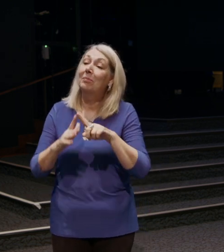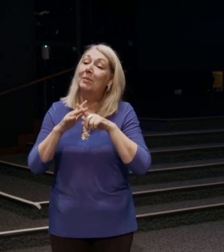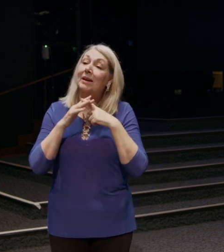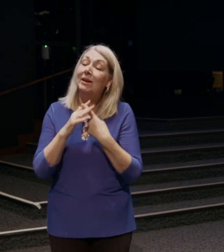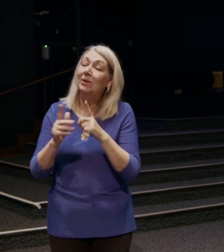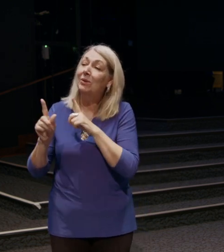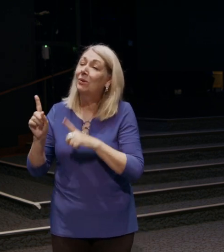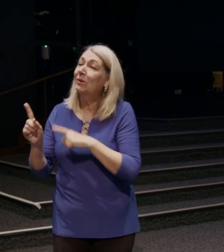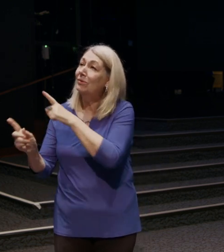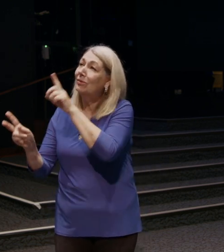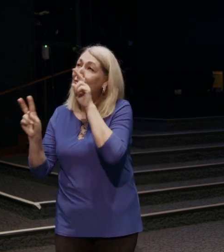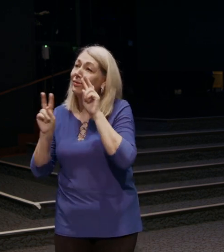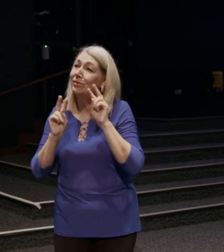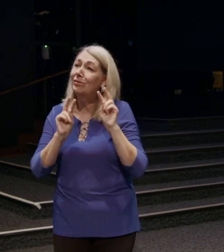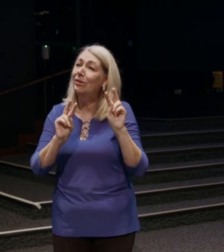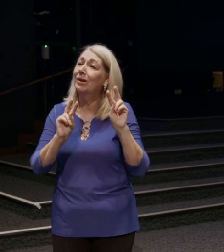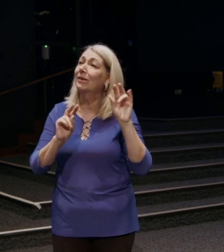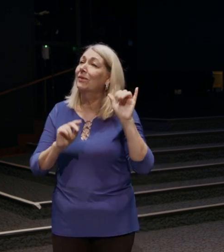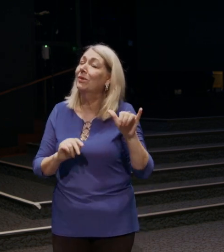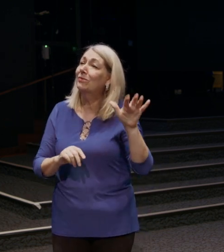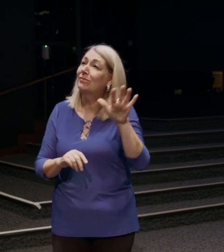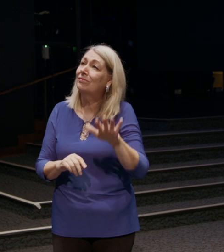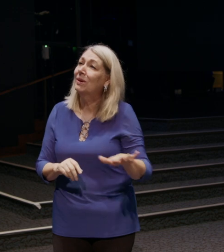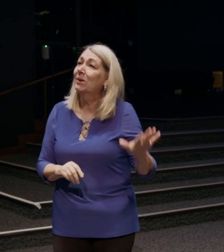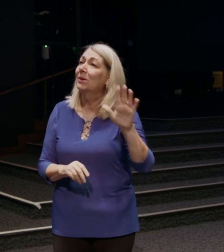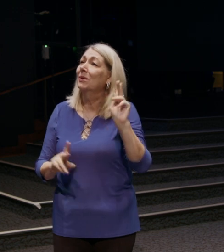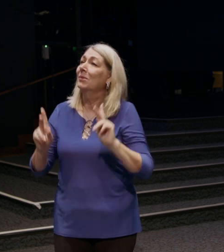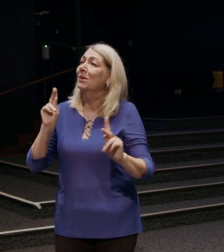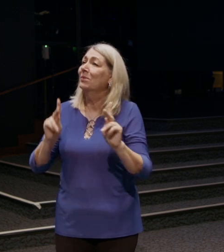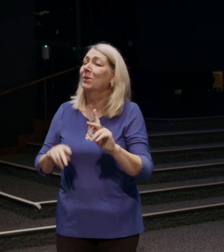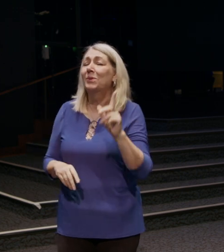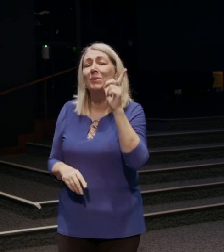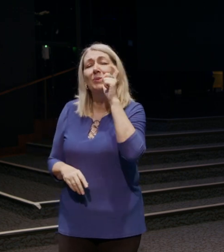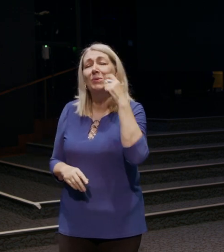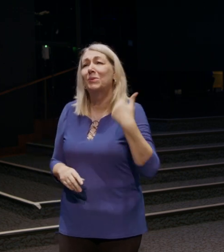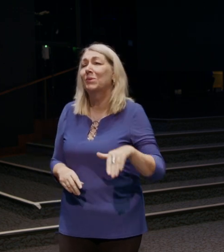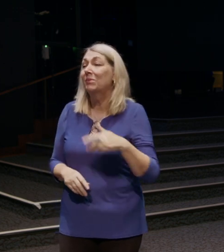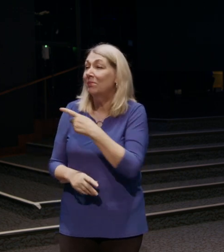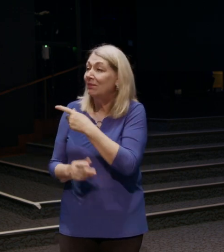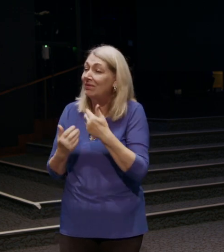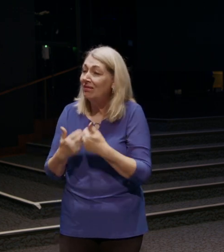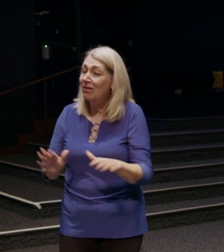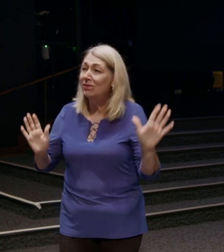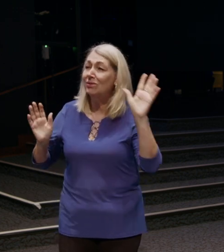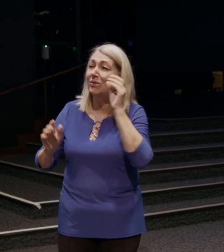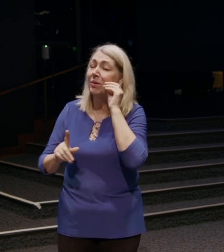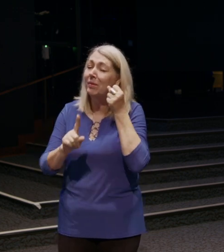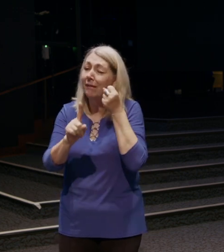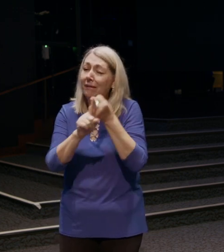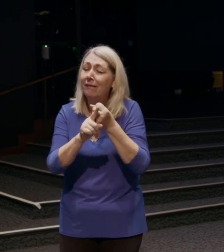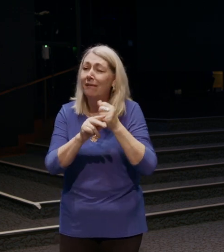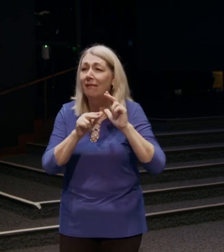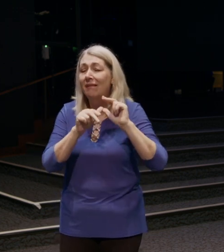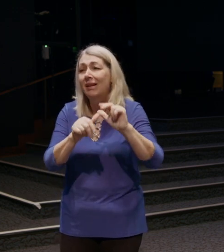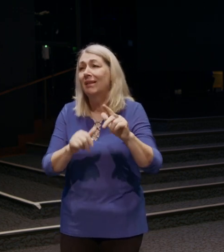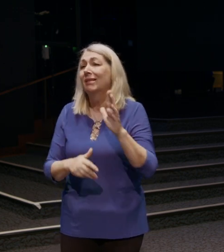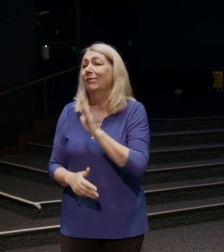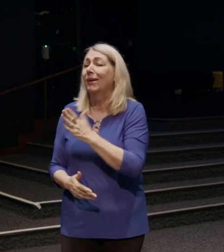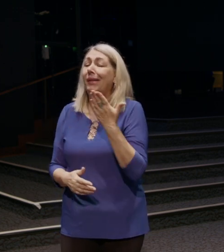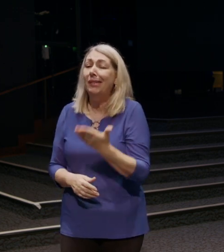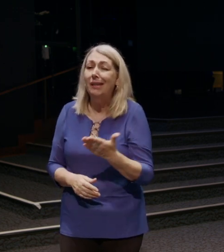would look kindly upon those who have lost homes and lost possessions,